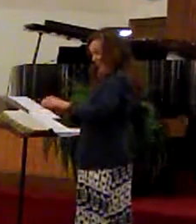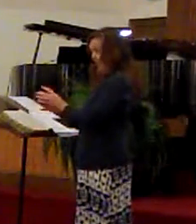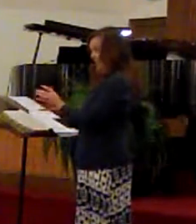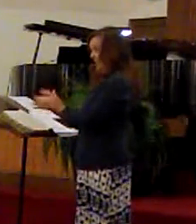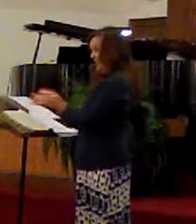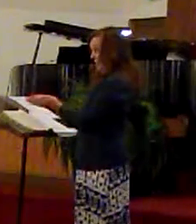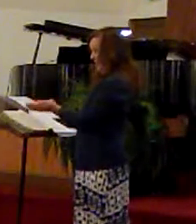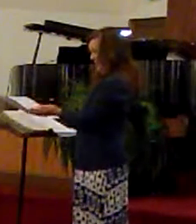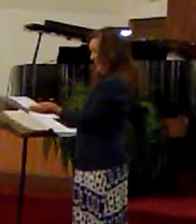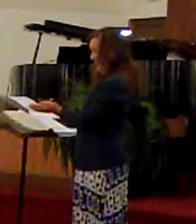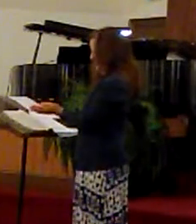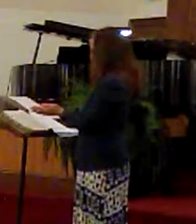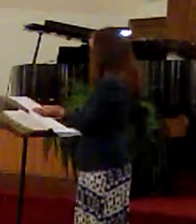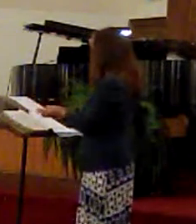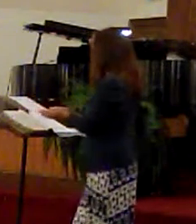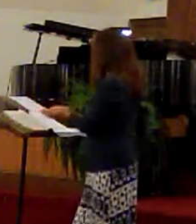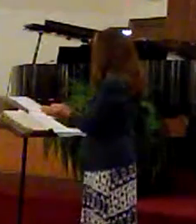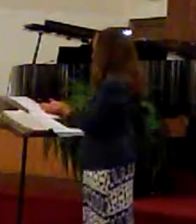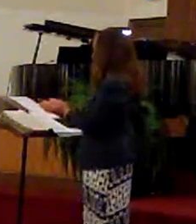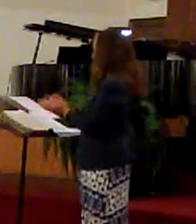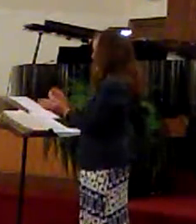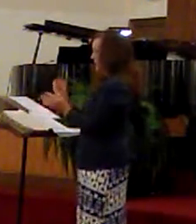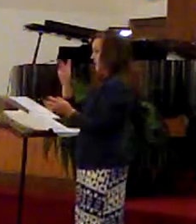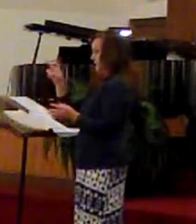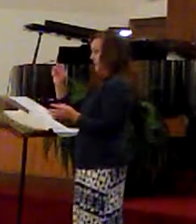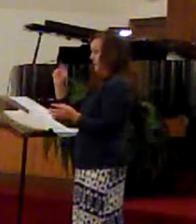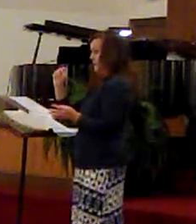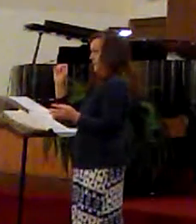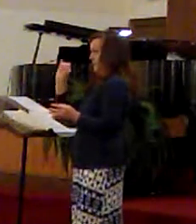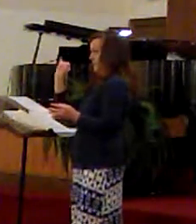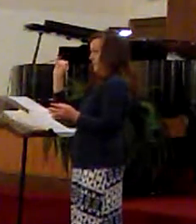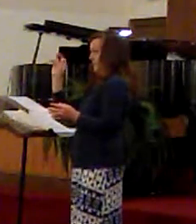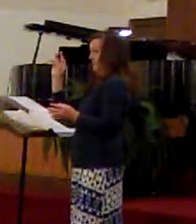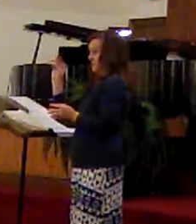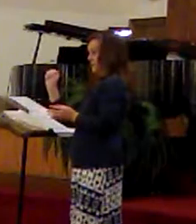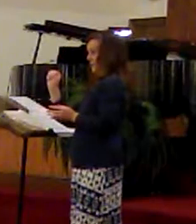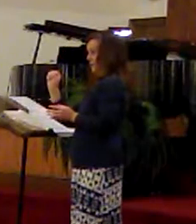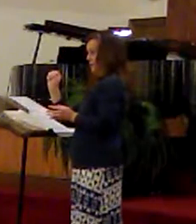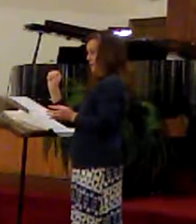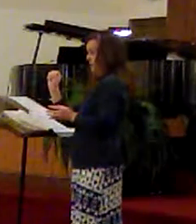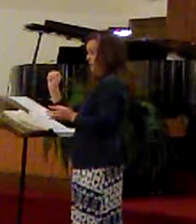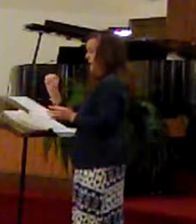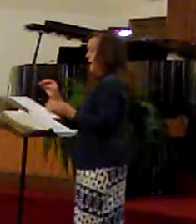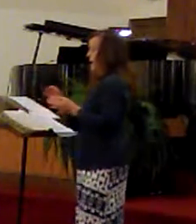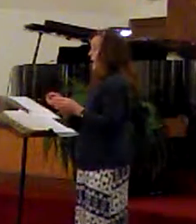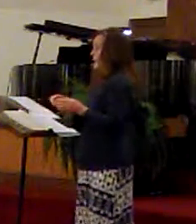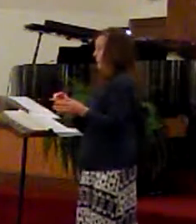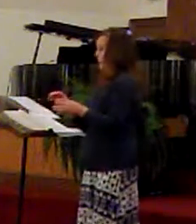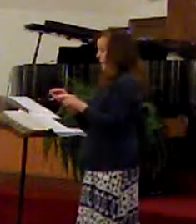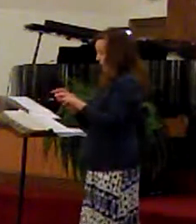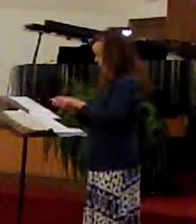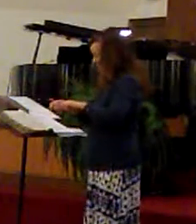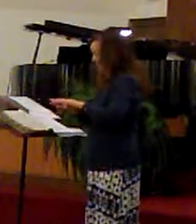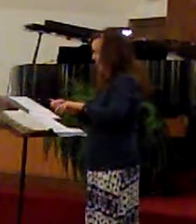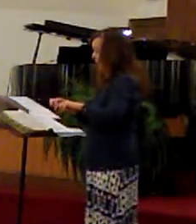2 Timothy chapter 2, 15, chapter 2, verse 13, that study is to prepare a